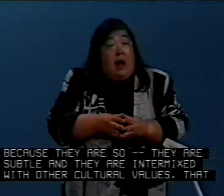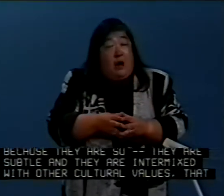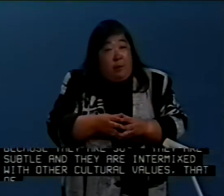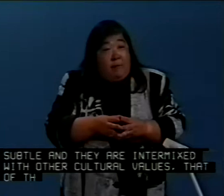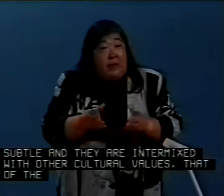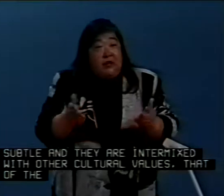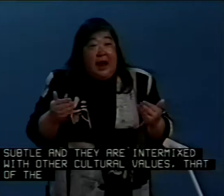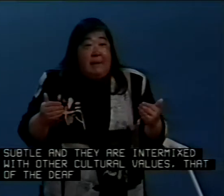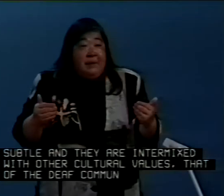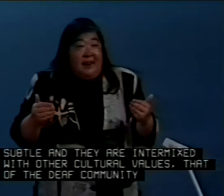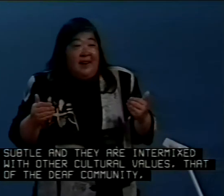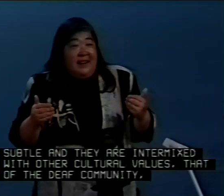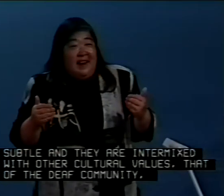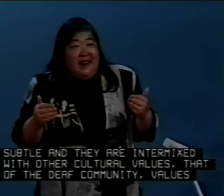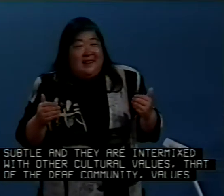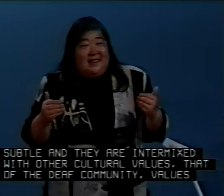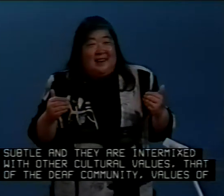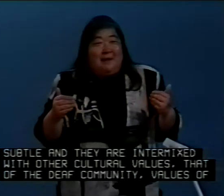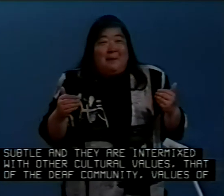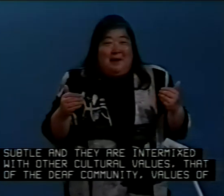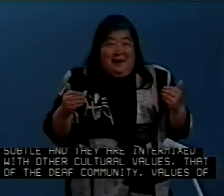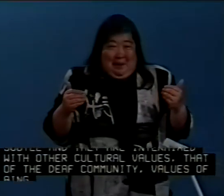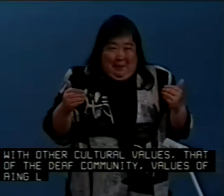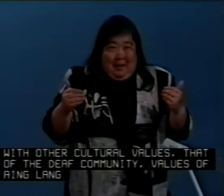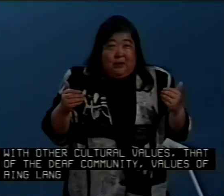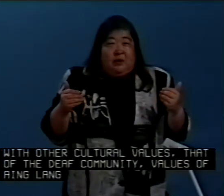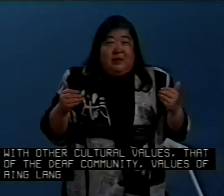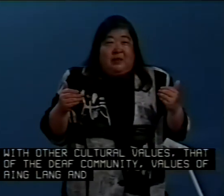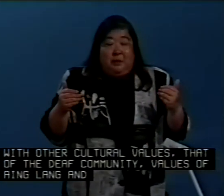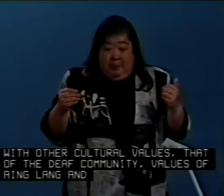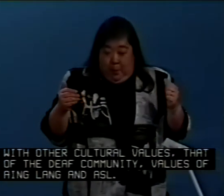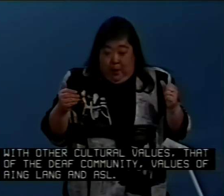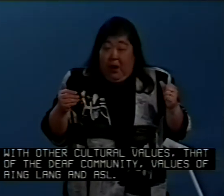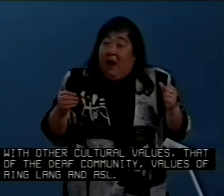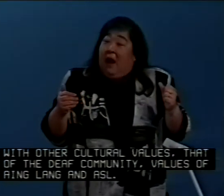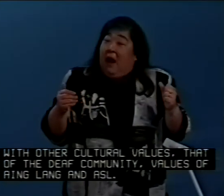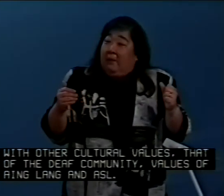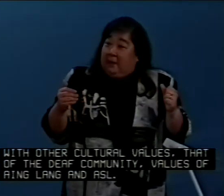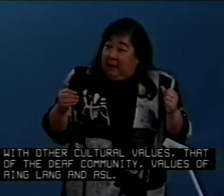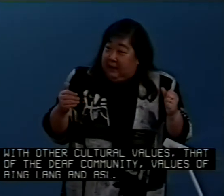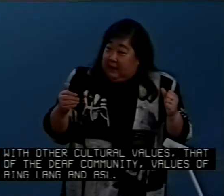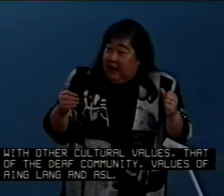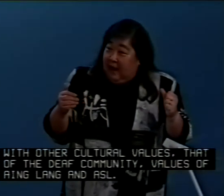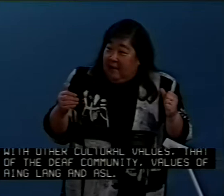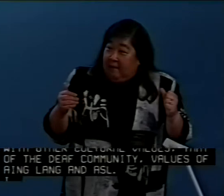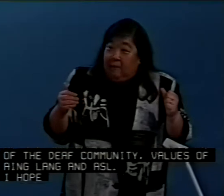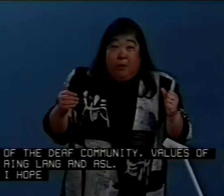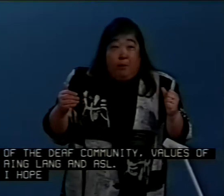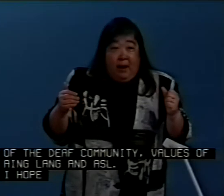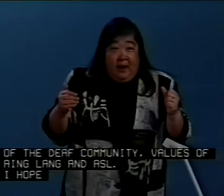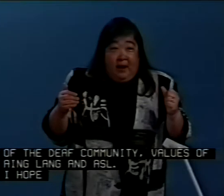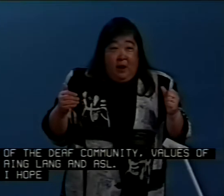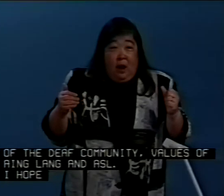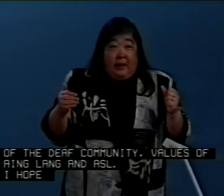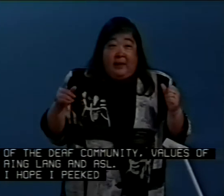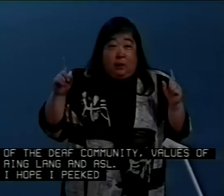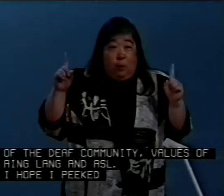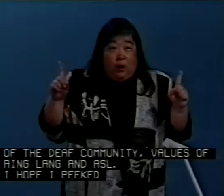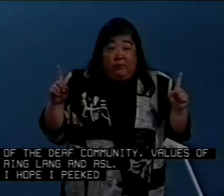hope I've whetted your appetite and made you interested in learning more. I believe it's time for a break. I think it's a wonderful